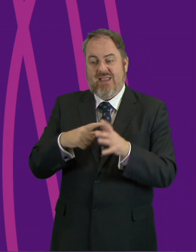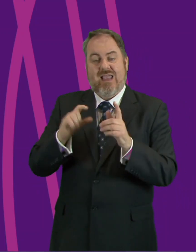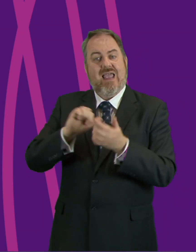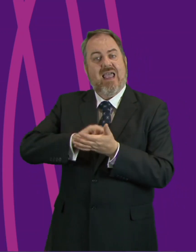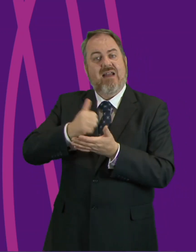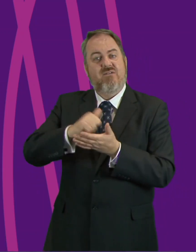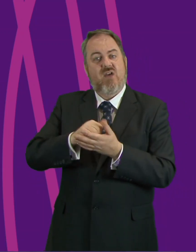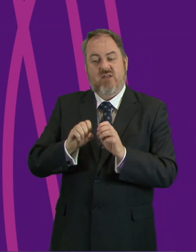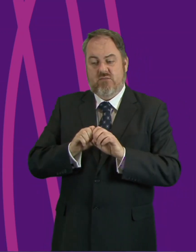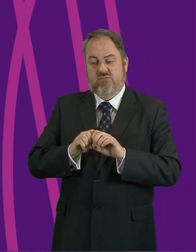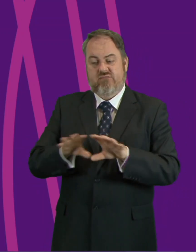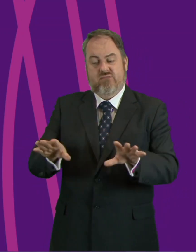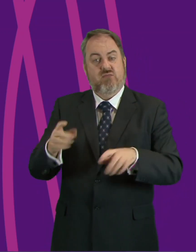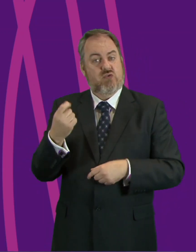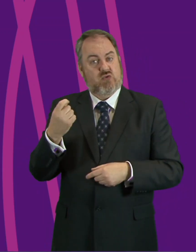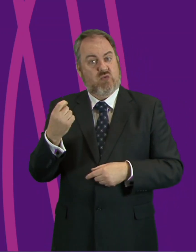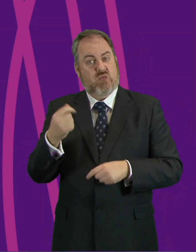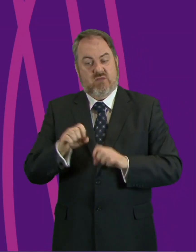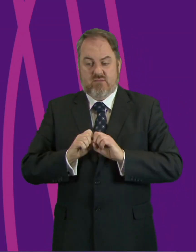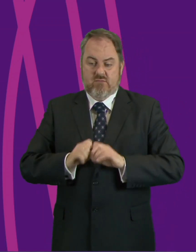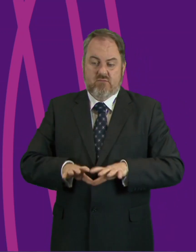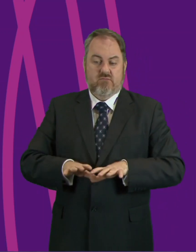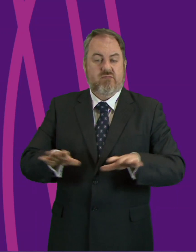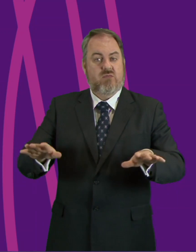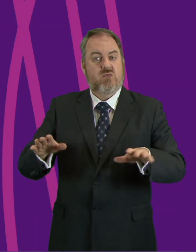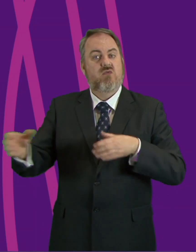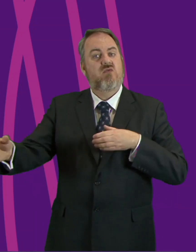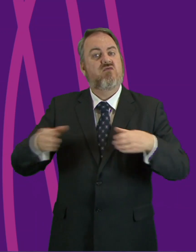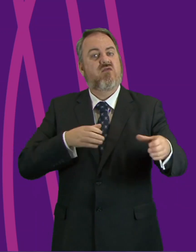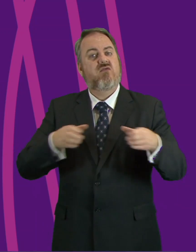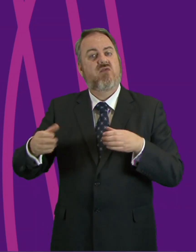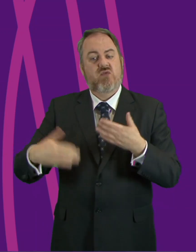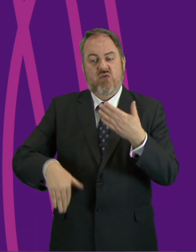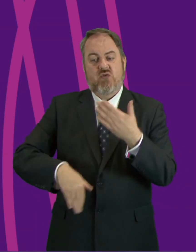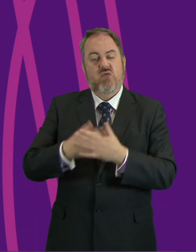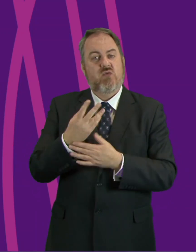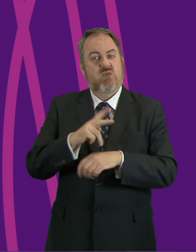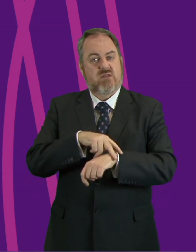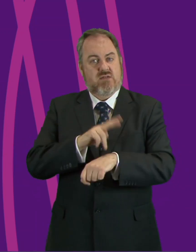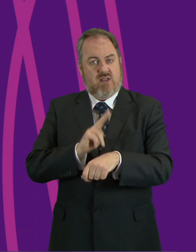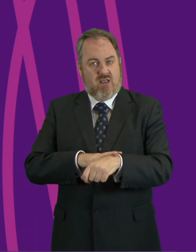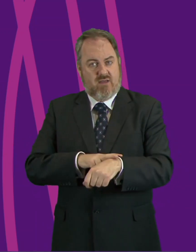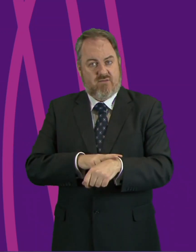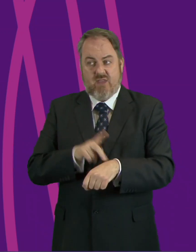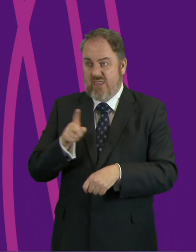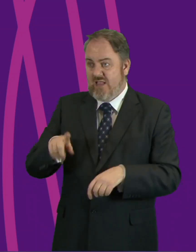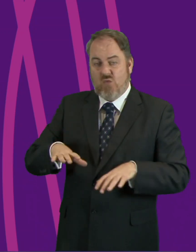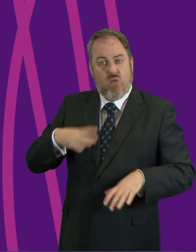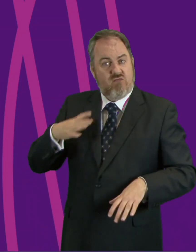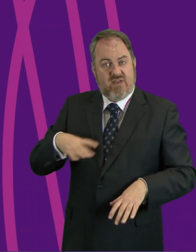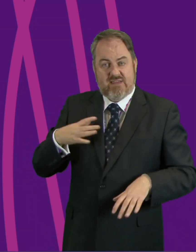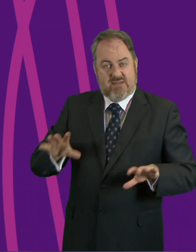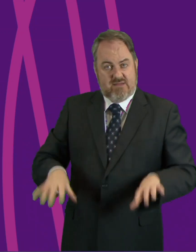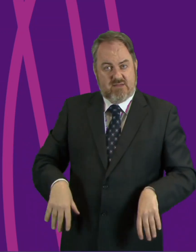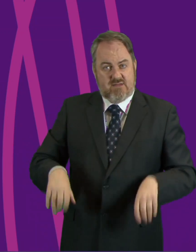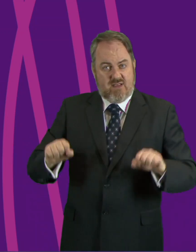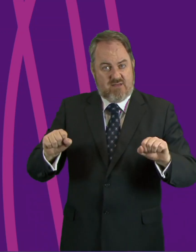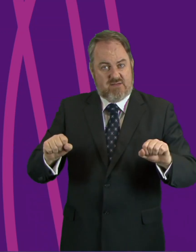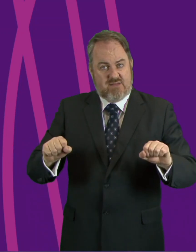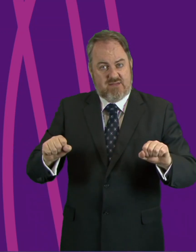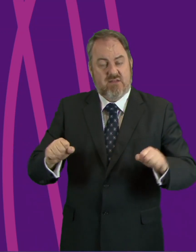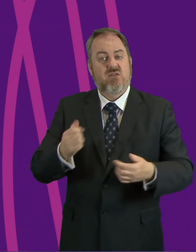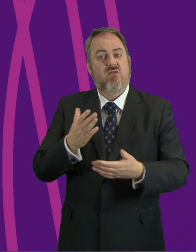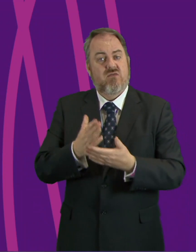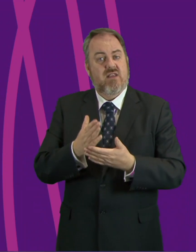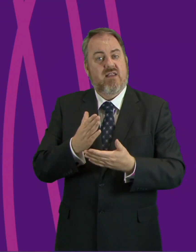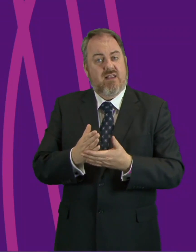think through Public Health Scotland, for additional recruitment of contact tracers. So this work is underway. I would ask people just